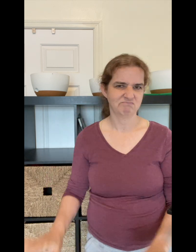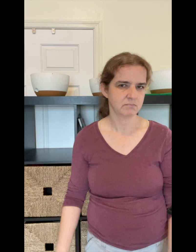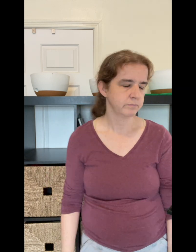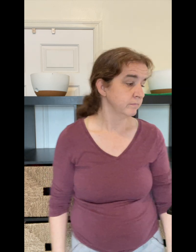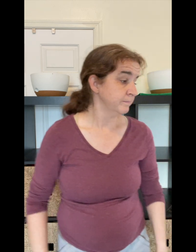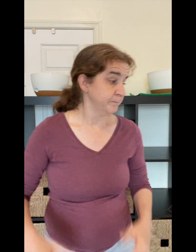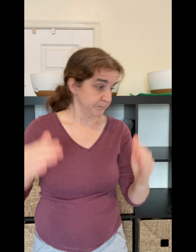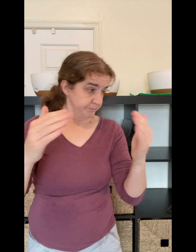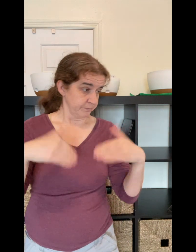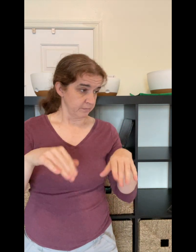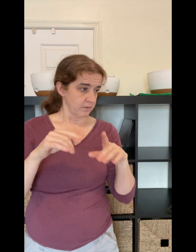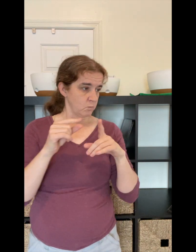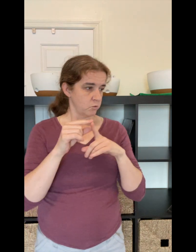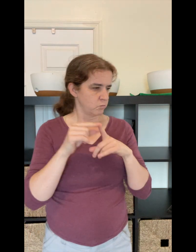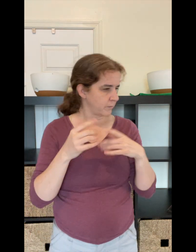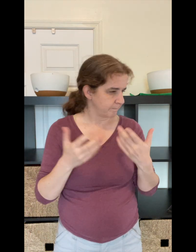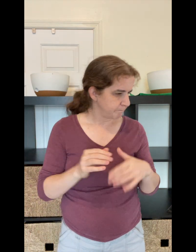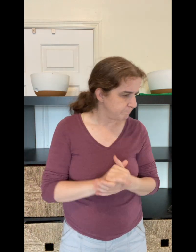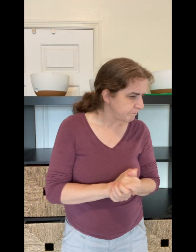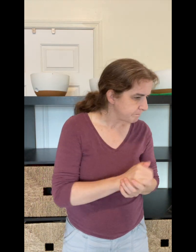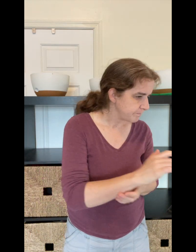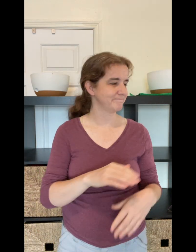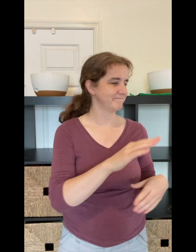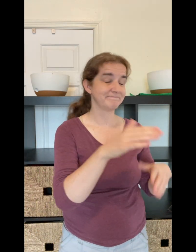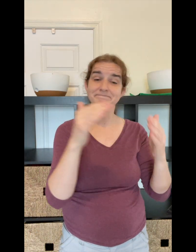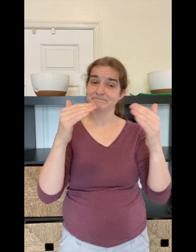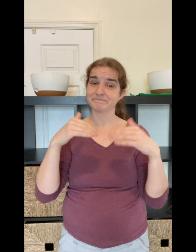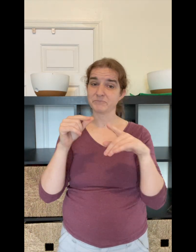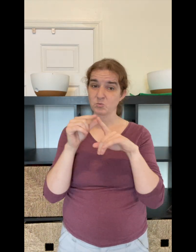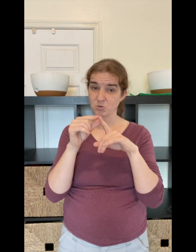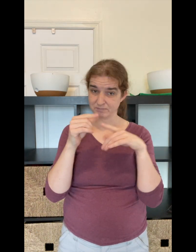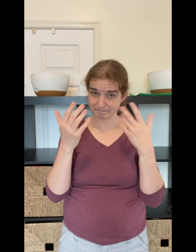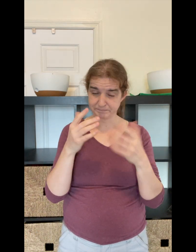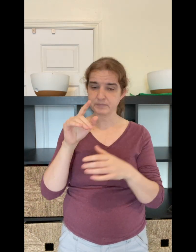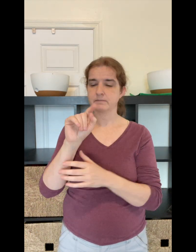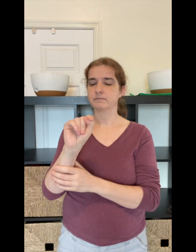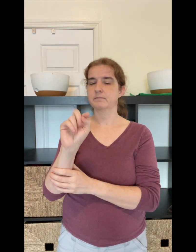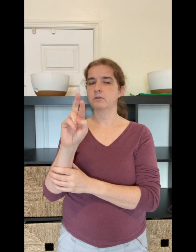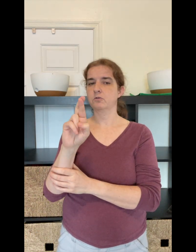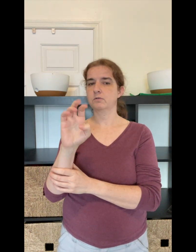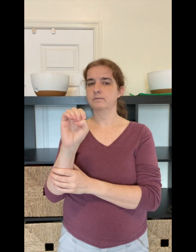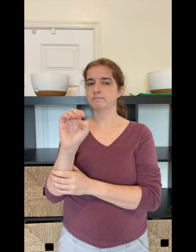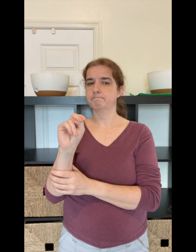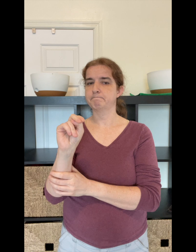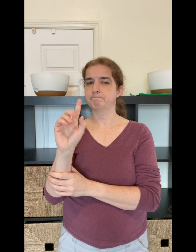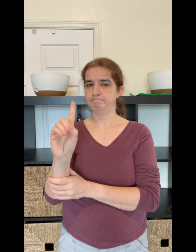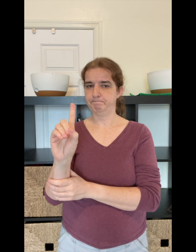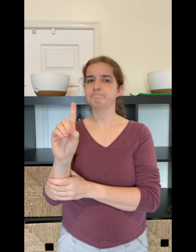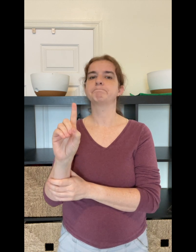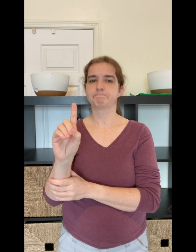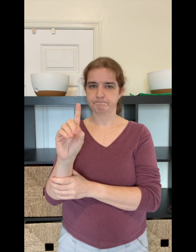than 20 people. All right, next up, next word. Next word is trend.